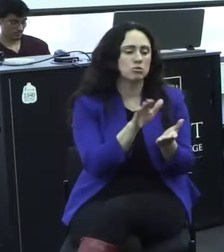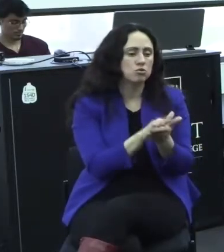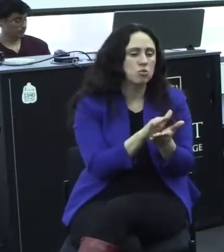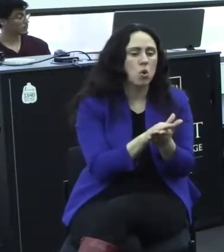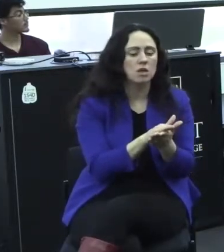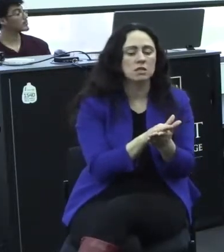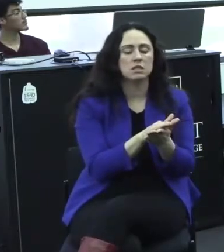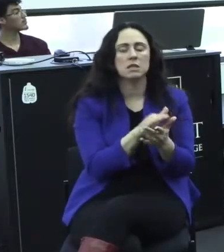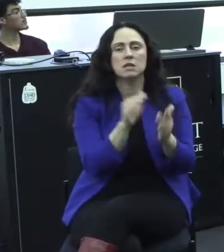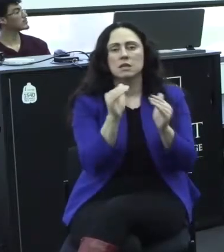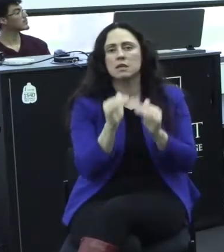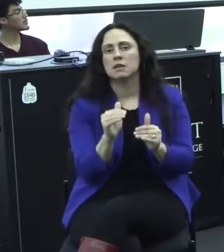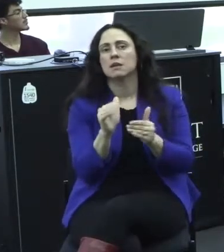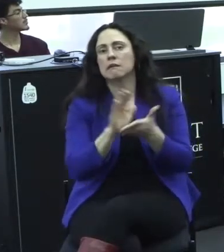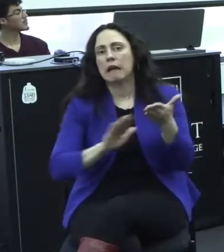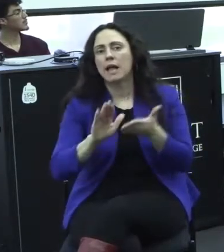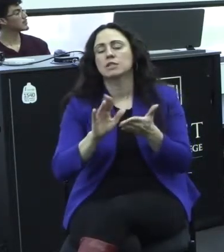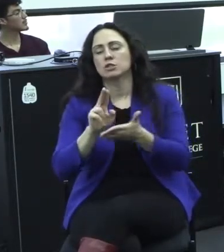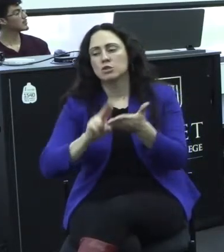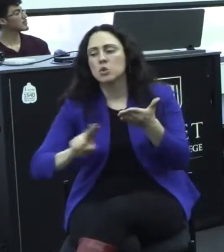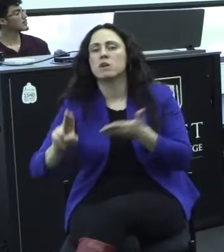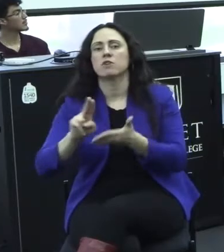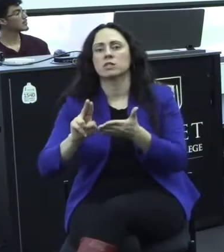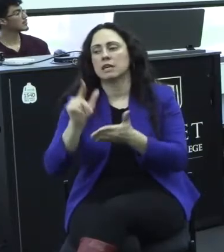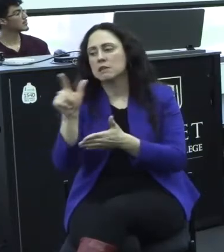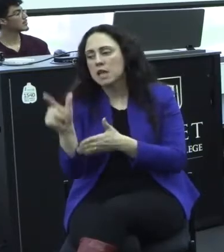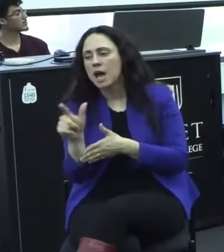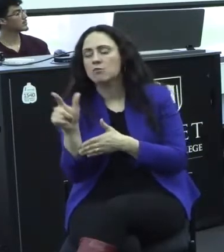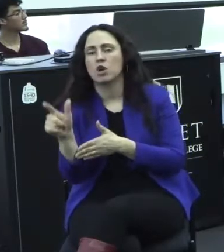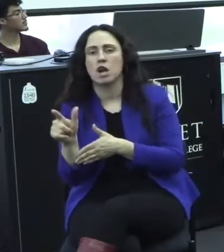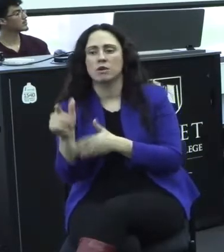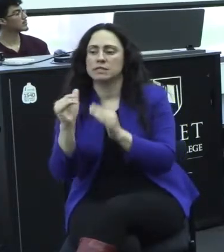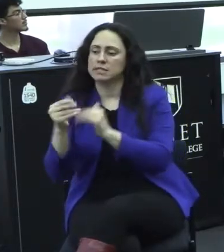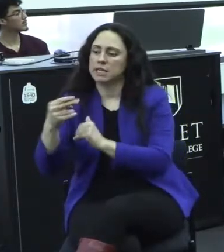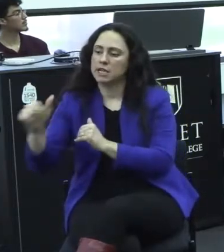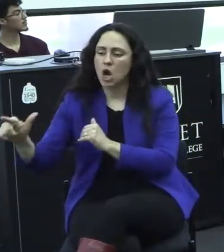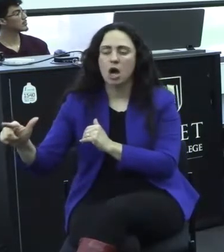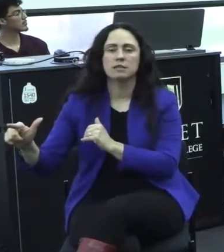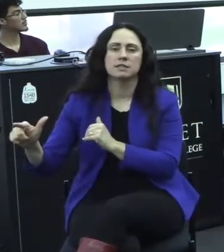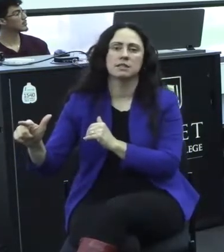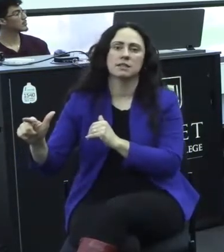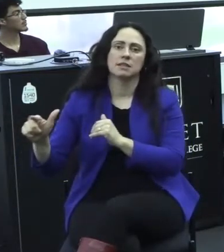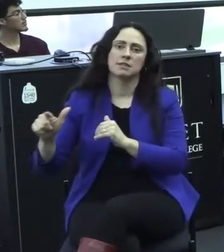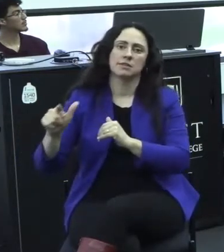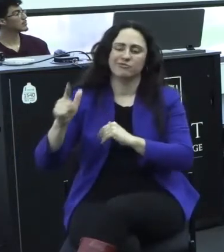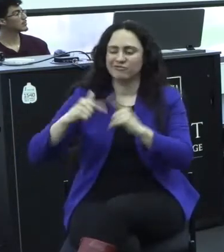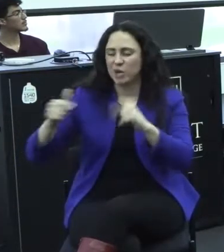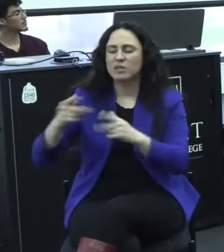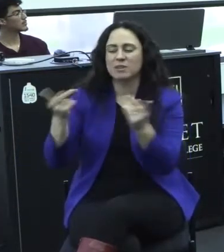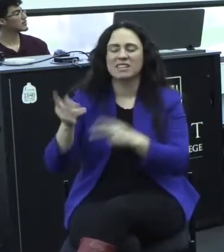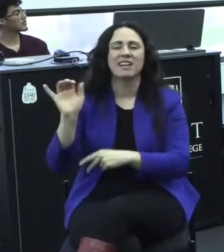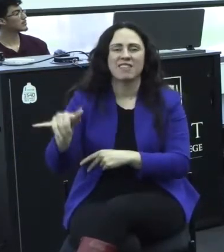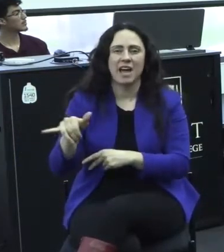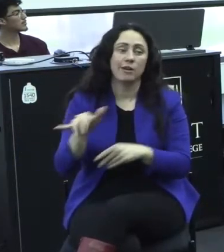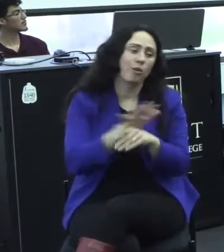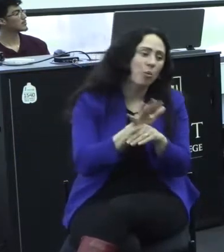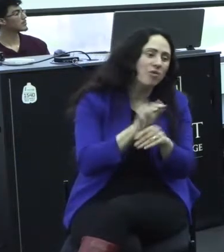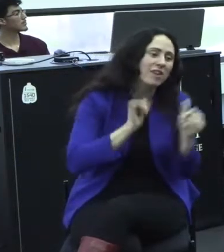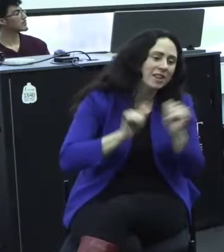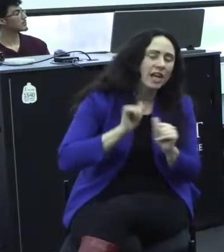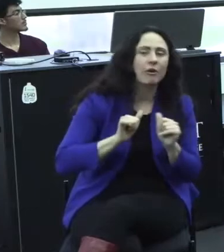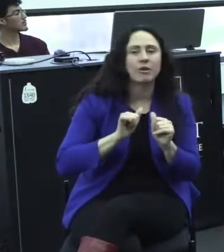schools, colleges, universities, libraries, city halls, various places like that, movie